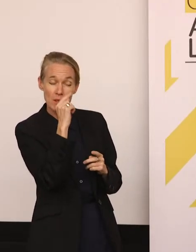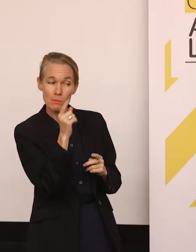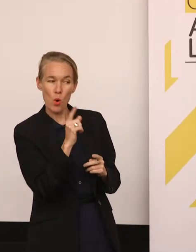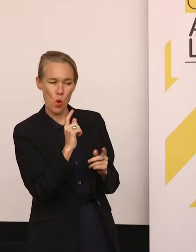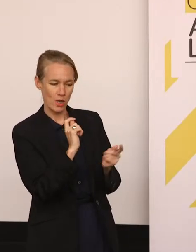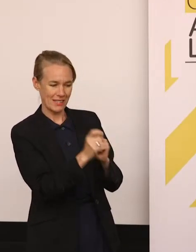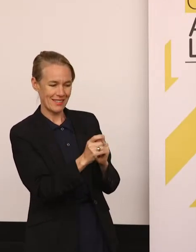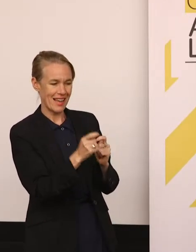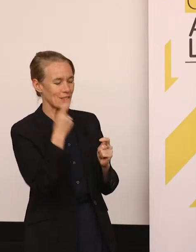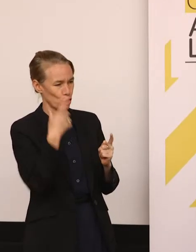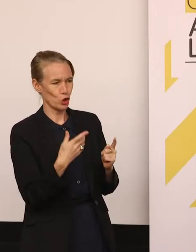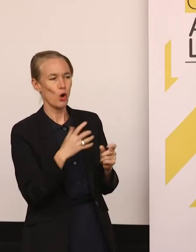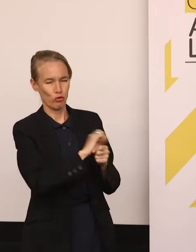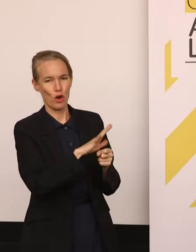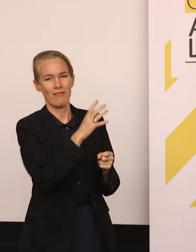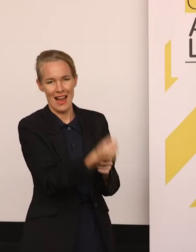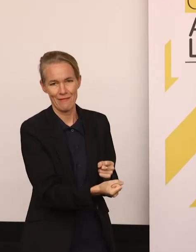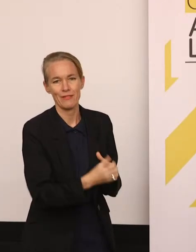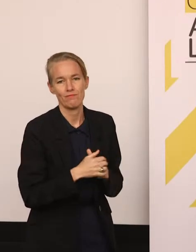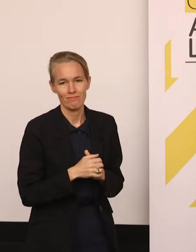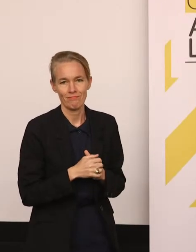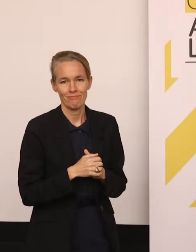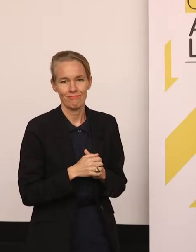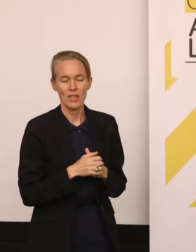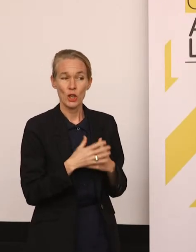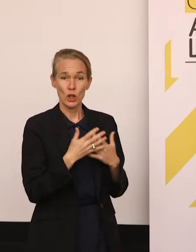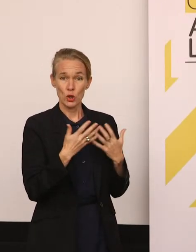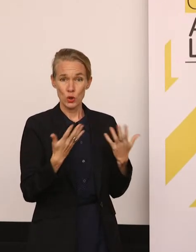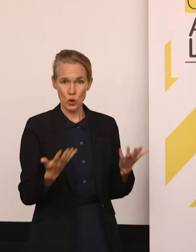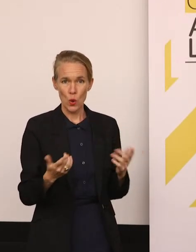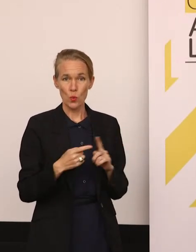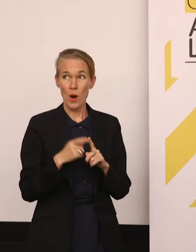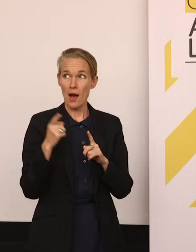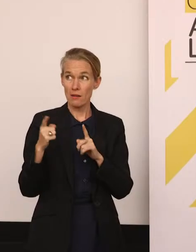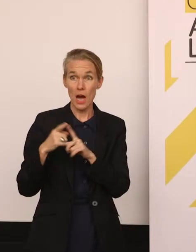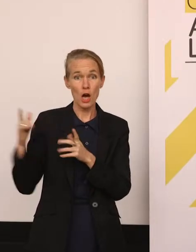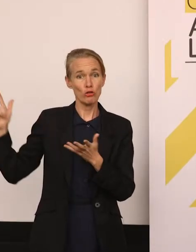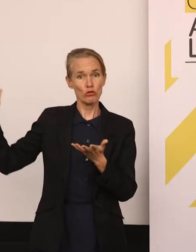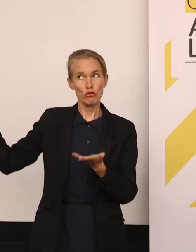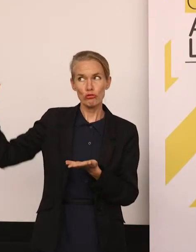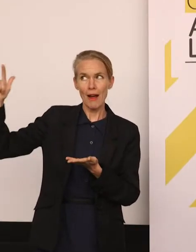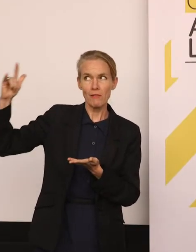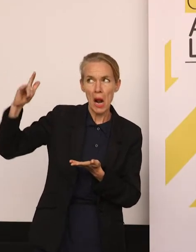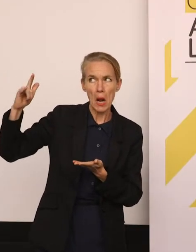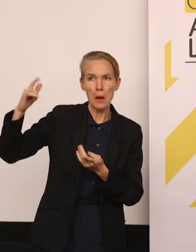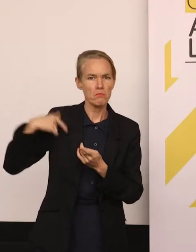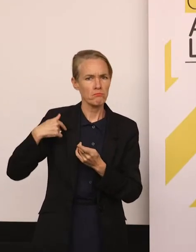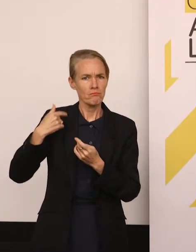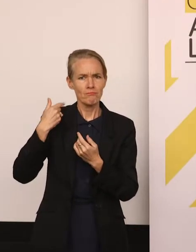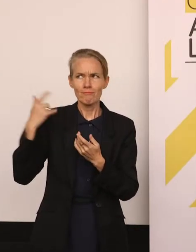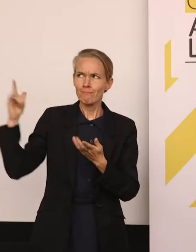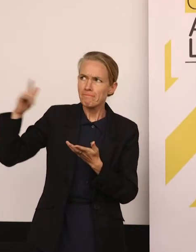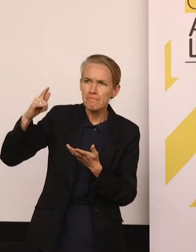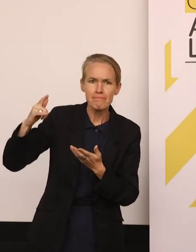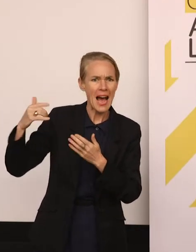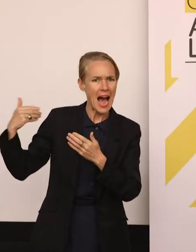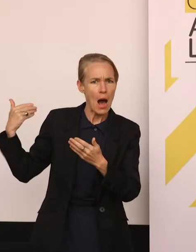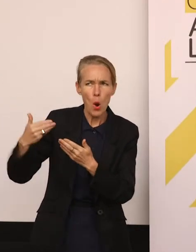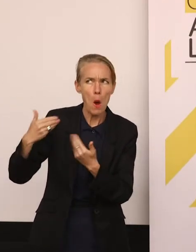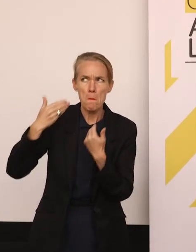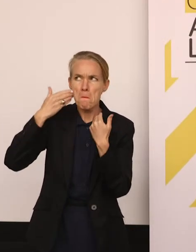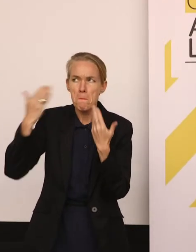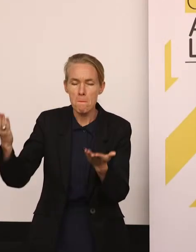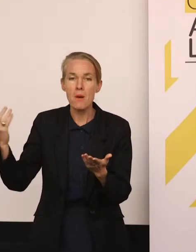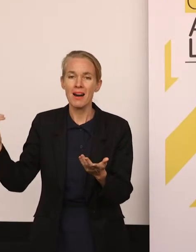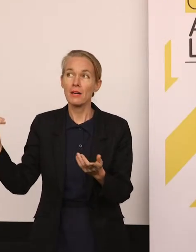taken a day or 2 to get here, and rather than testing them immediately, which might only be day 1 or day 2, if they're symptomatic